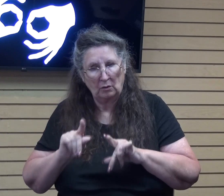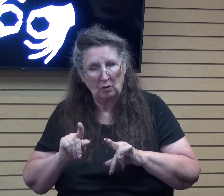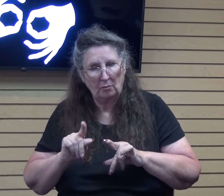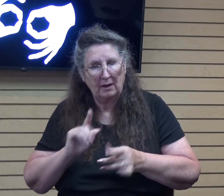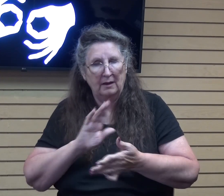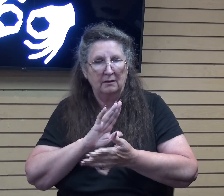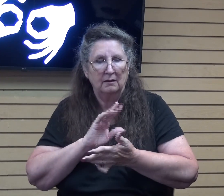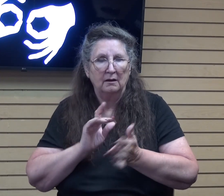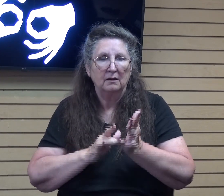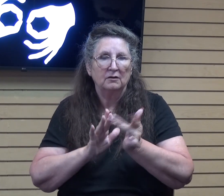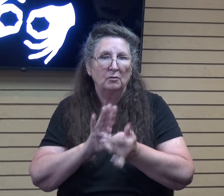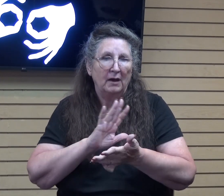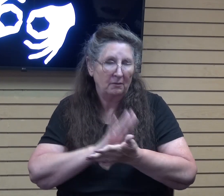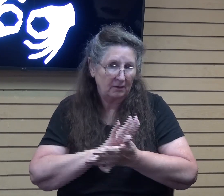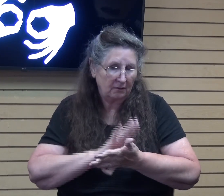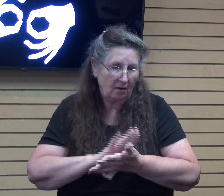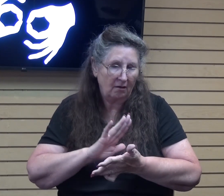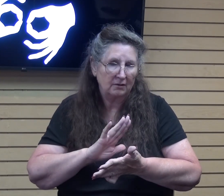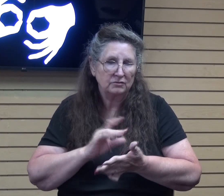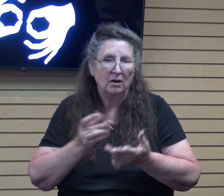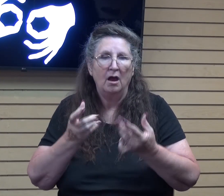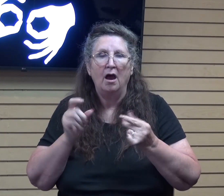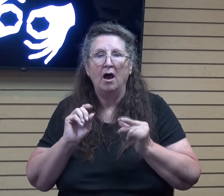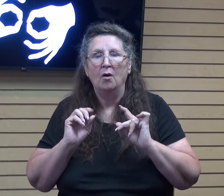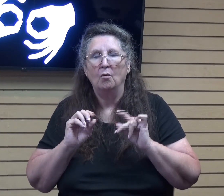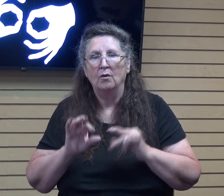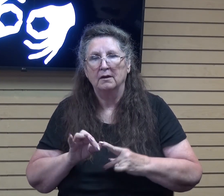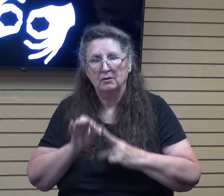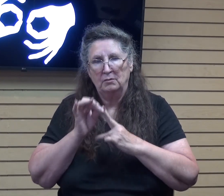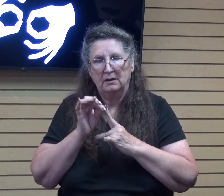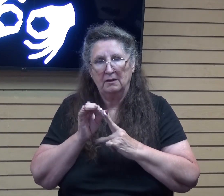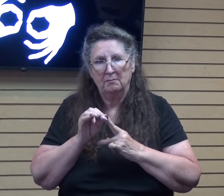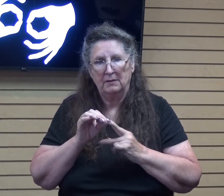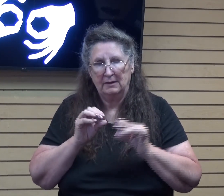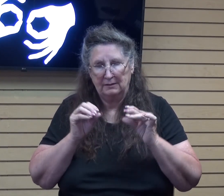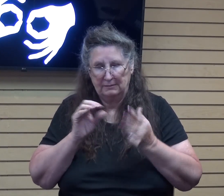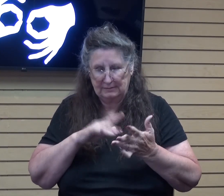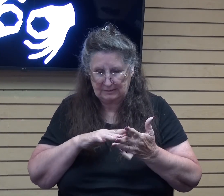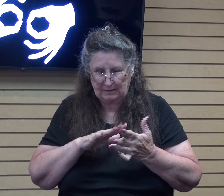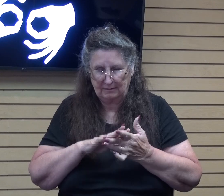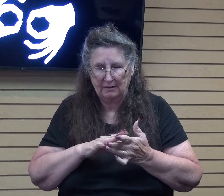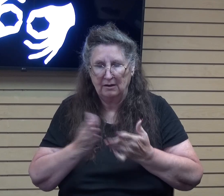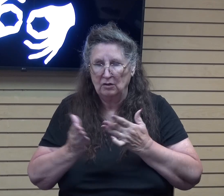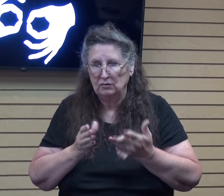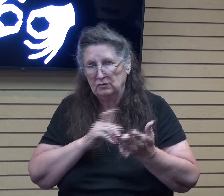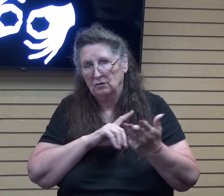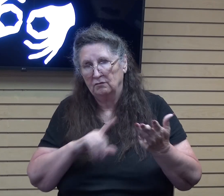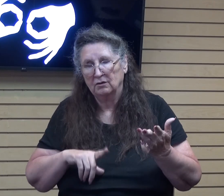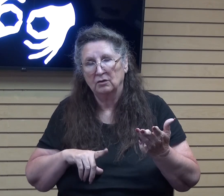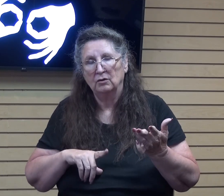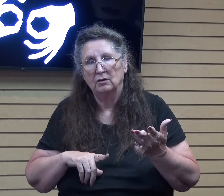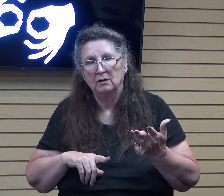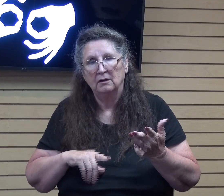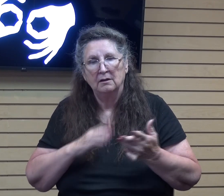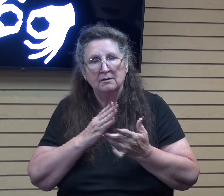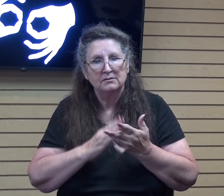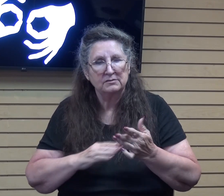college. I wanted to pick up where I left off, serve the Lord in some full-time